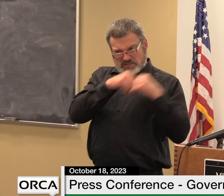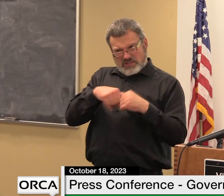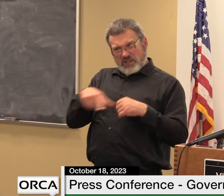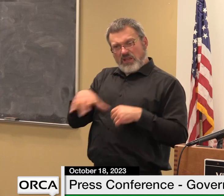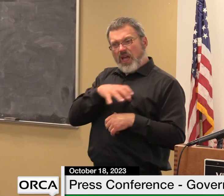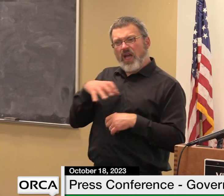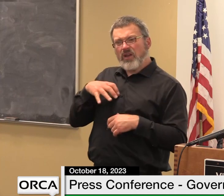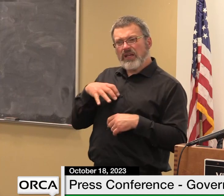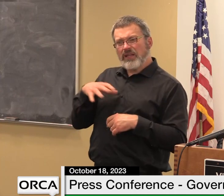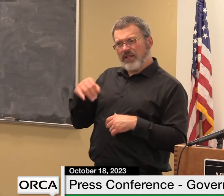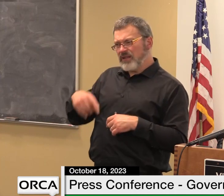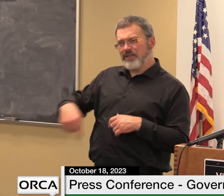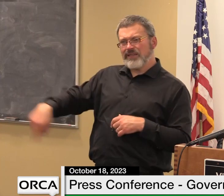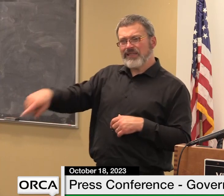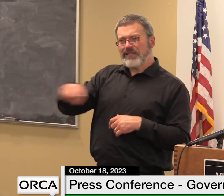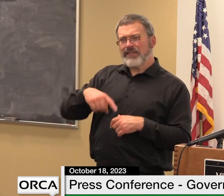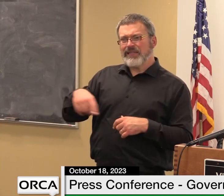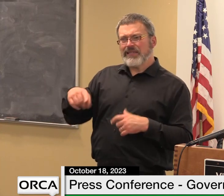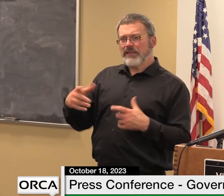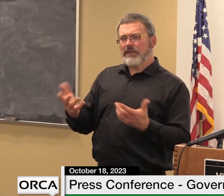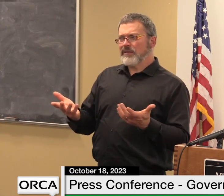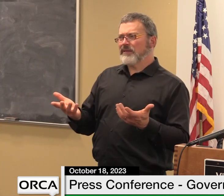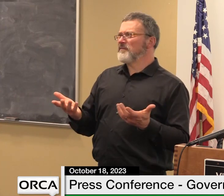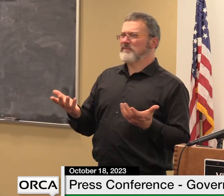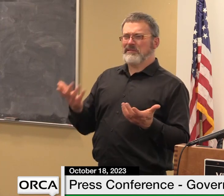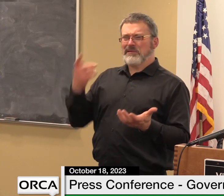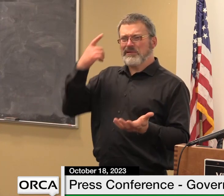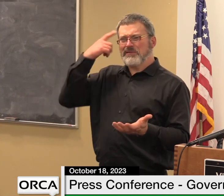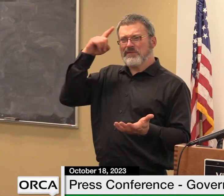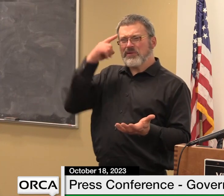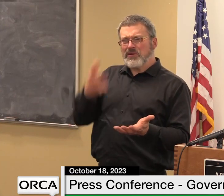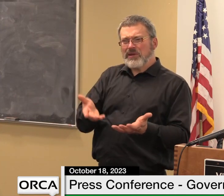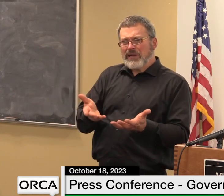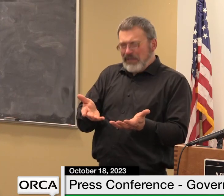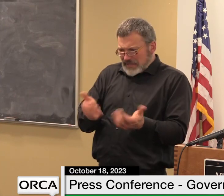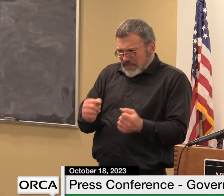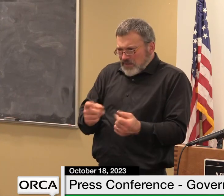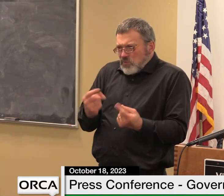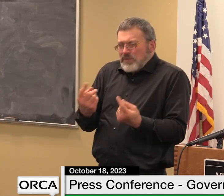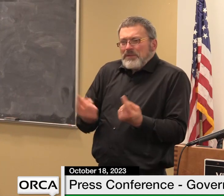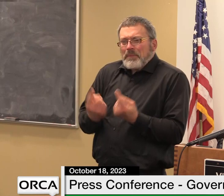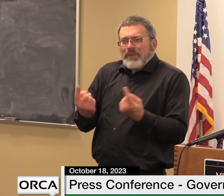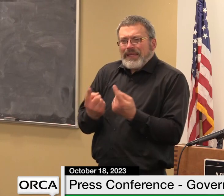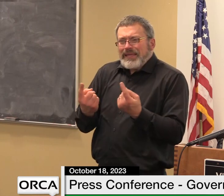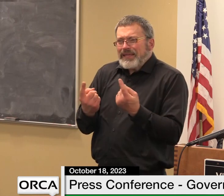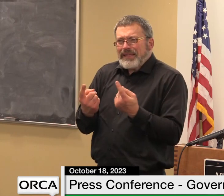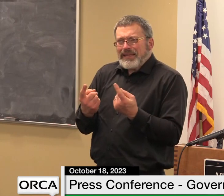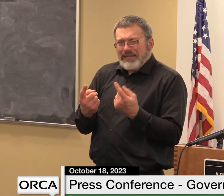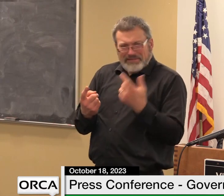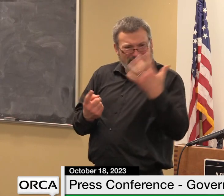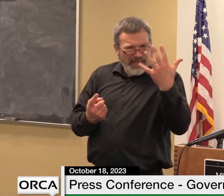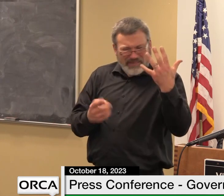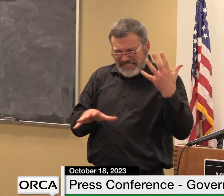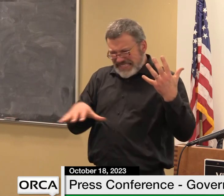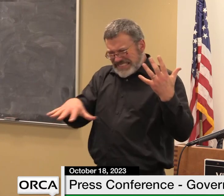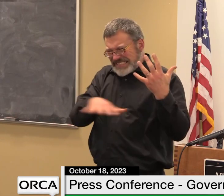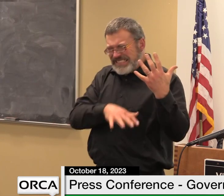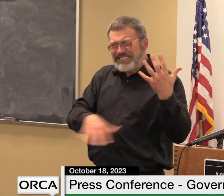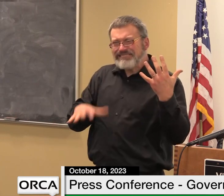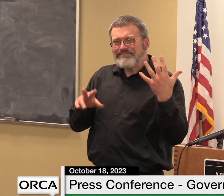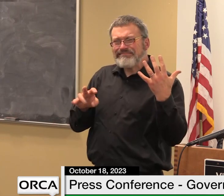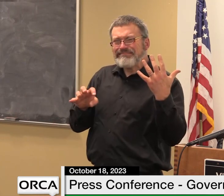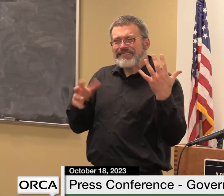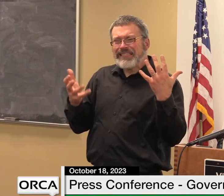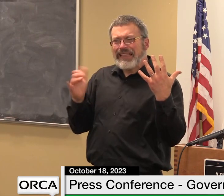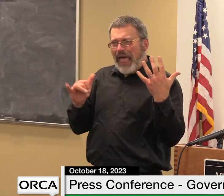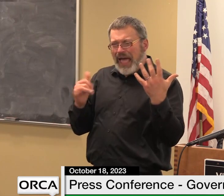more in the middle that can do the same and actually get it back going. So I